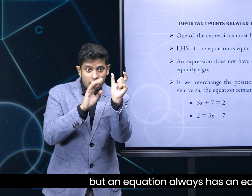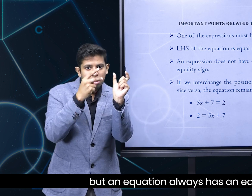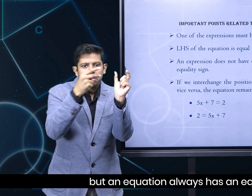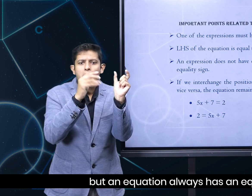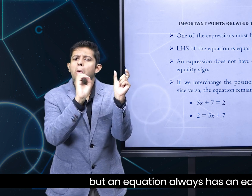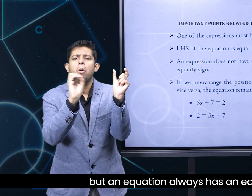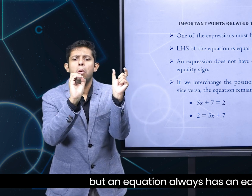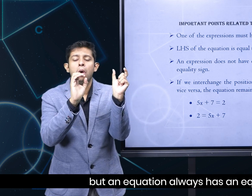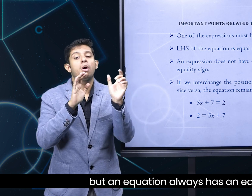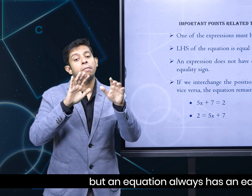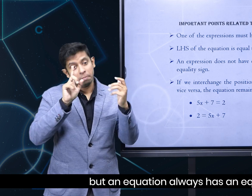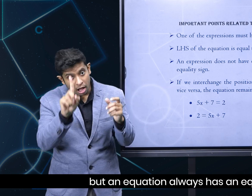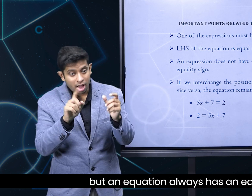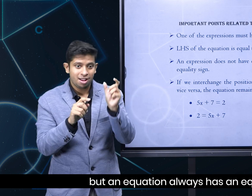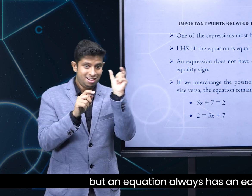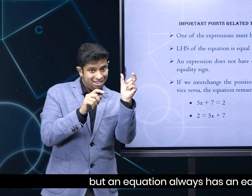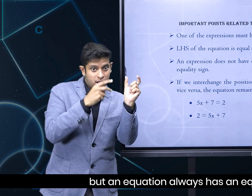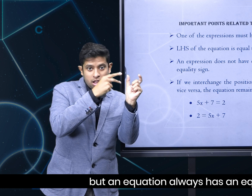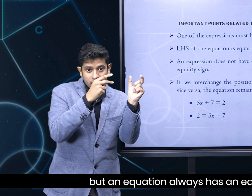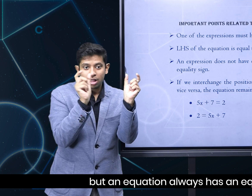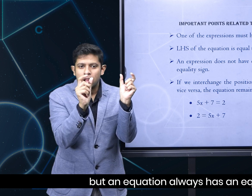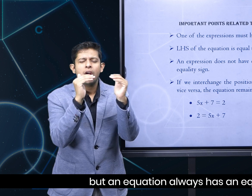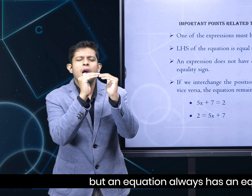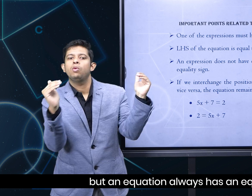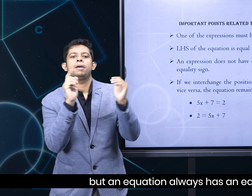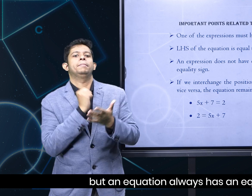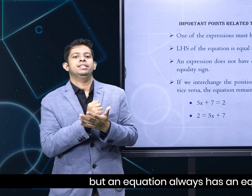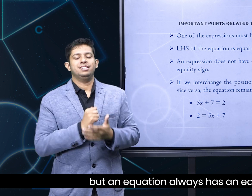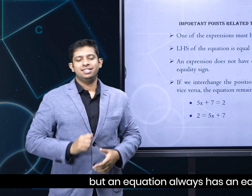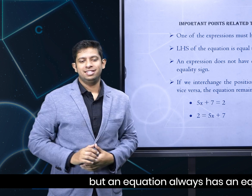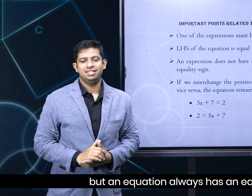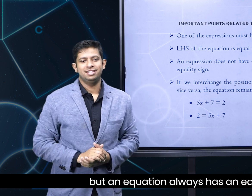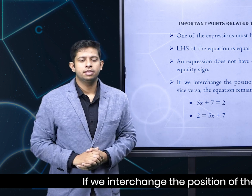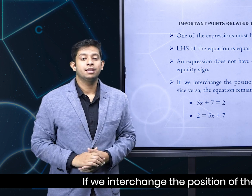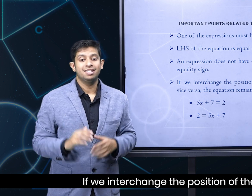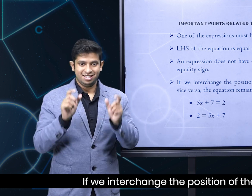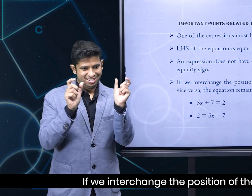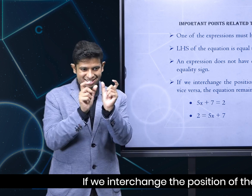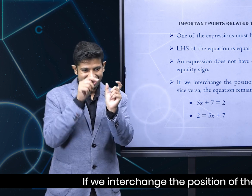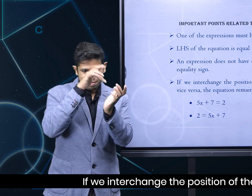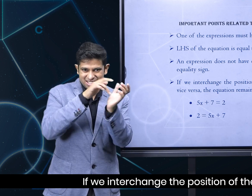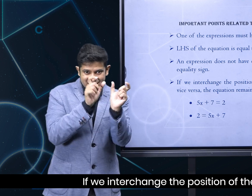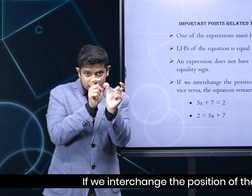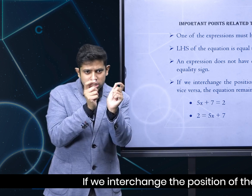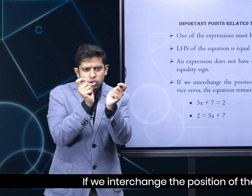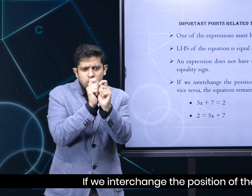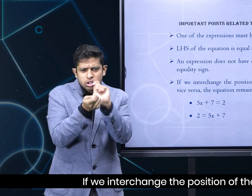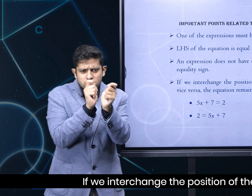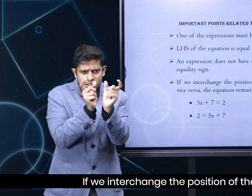equation always has an equality sign. If we interchange the position of the